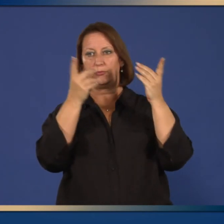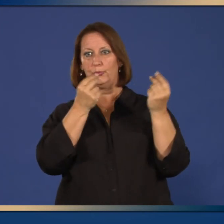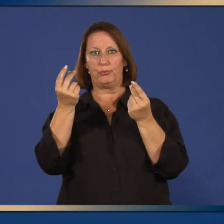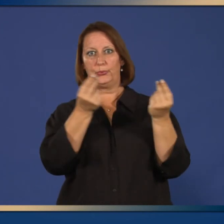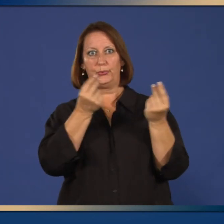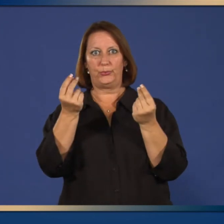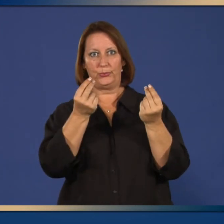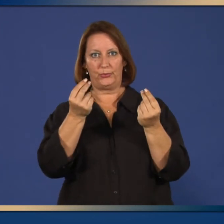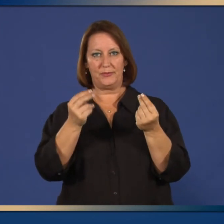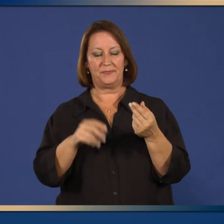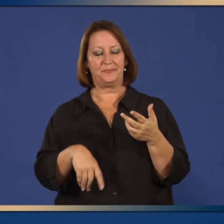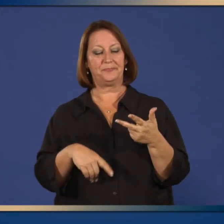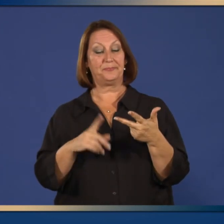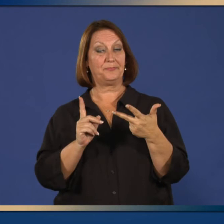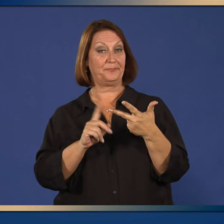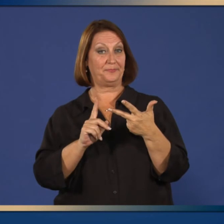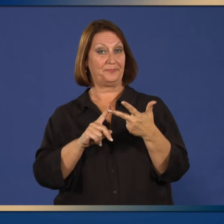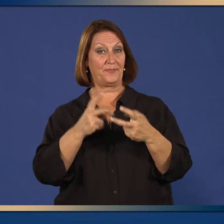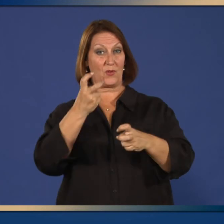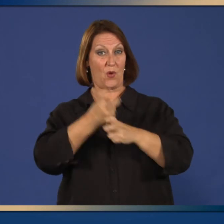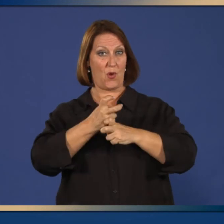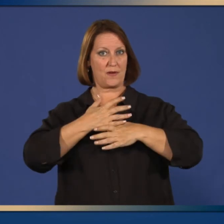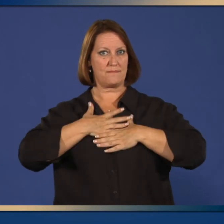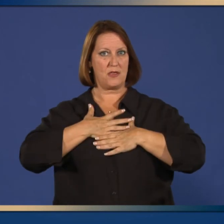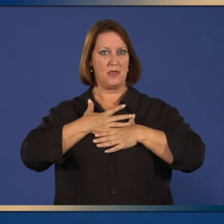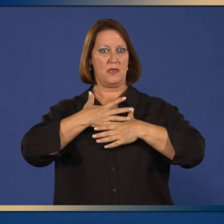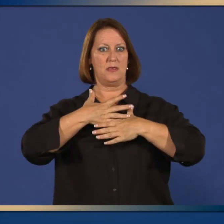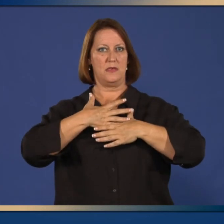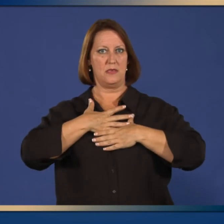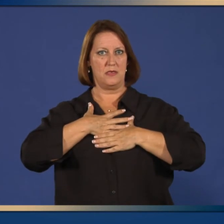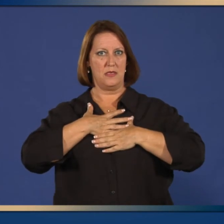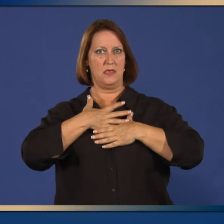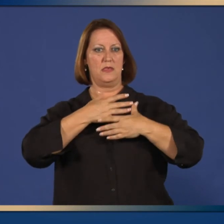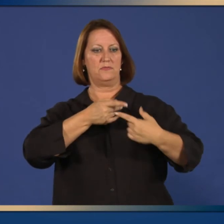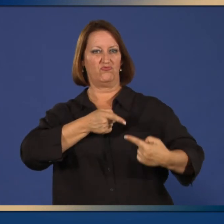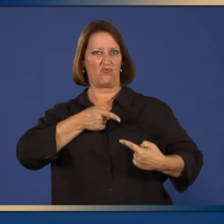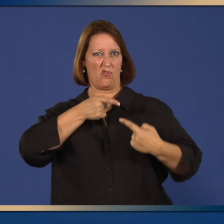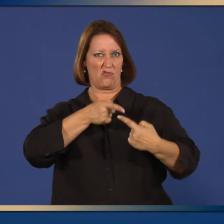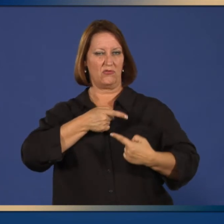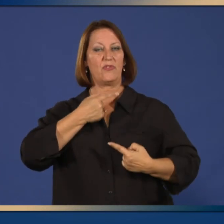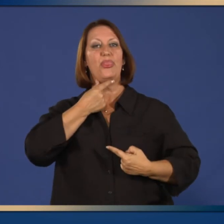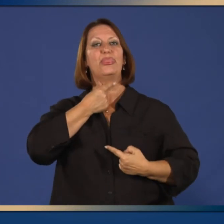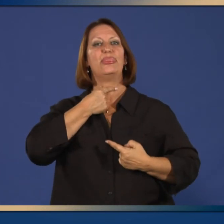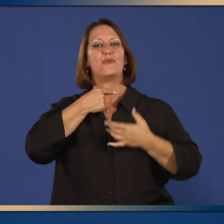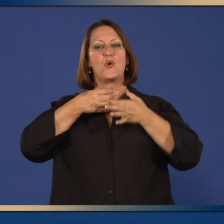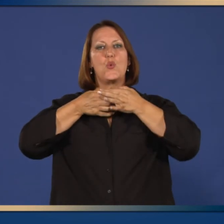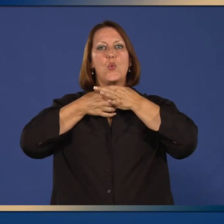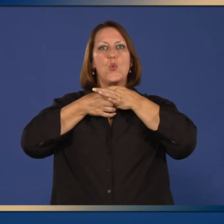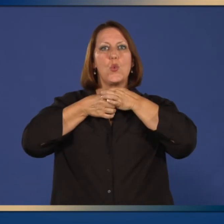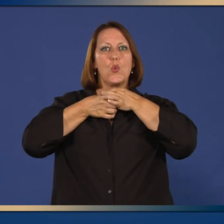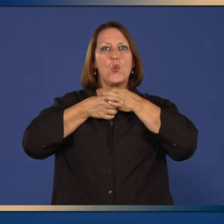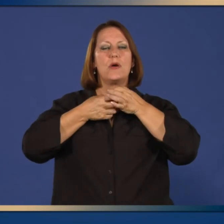Signs of a severe allergic reaction can include difficulty breathing,